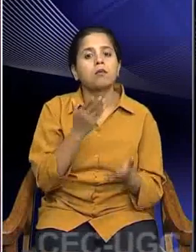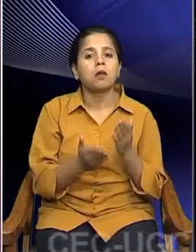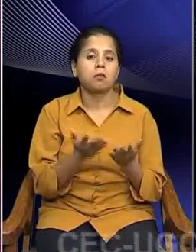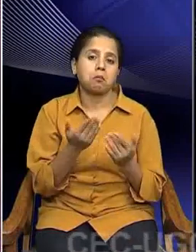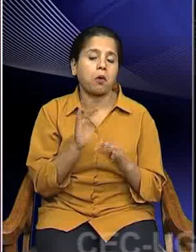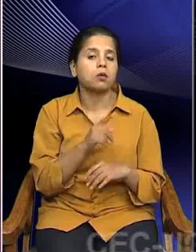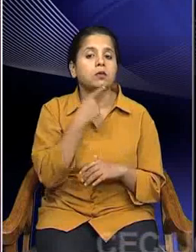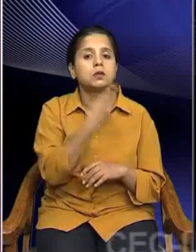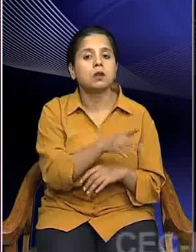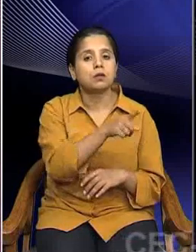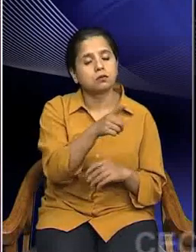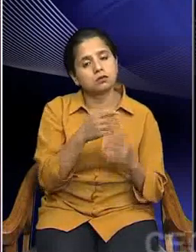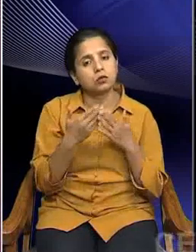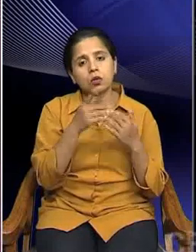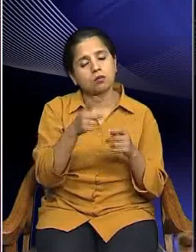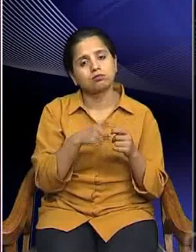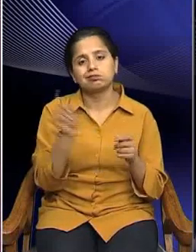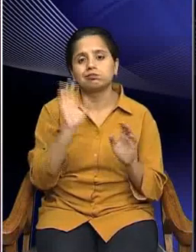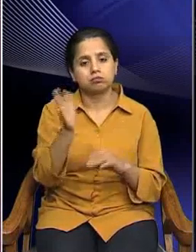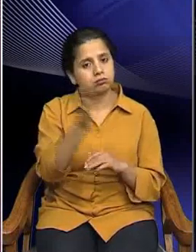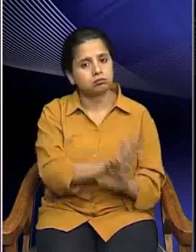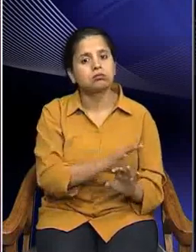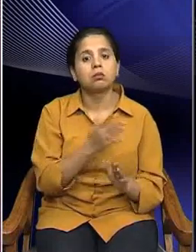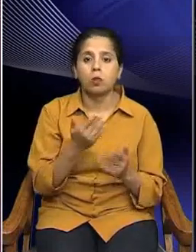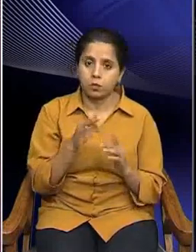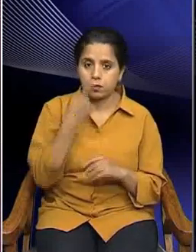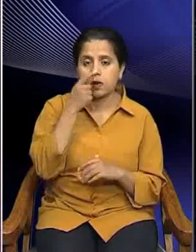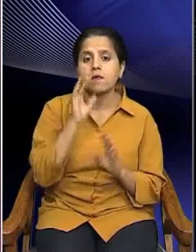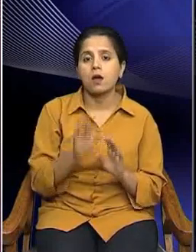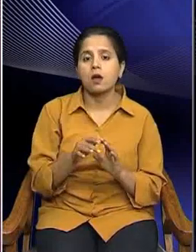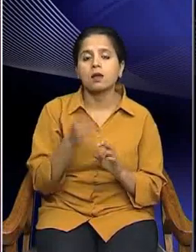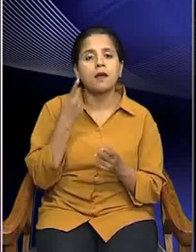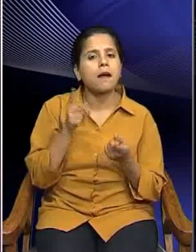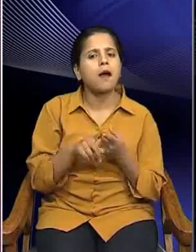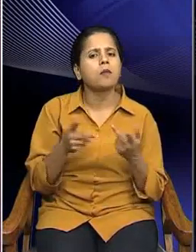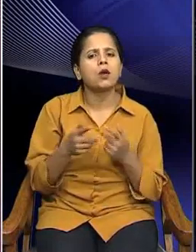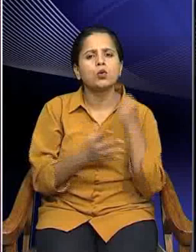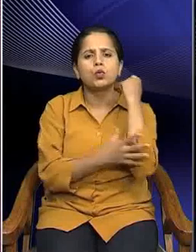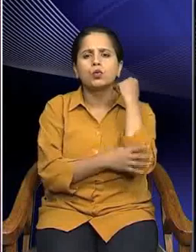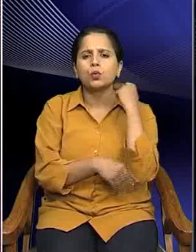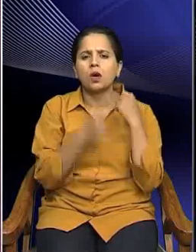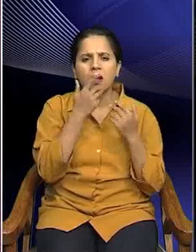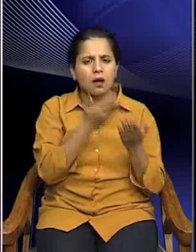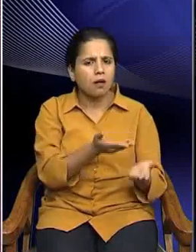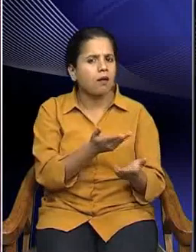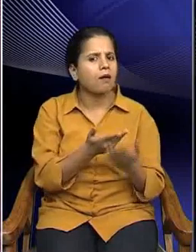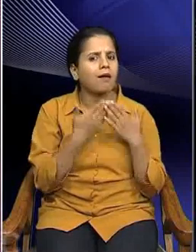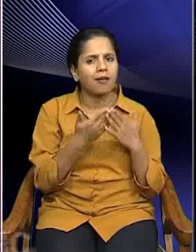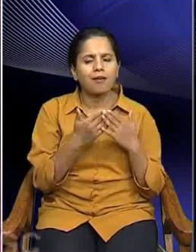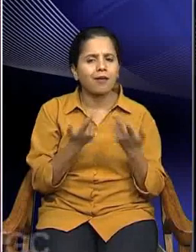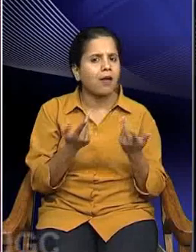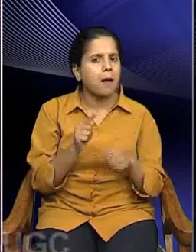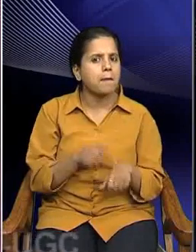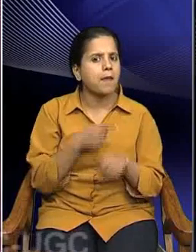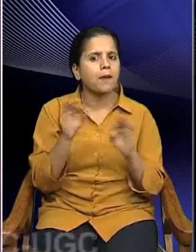her, or just take her out from the education. So the net effect is that the poor girl will not be able to get